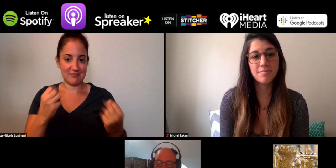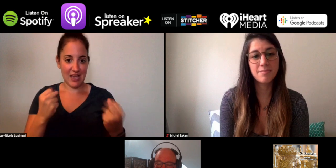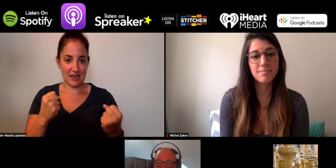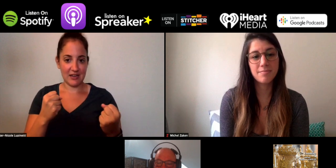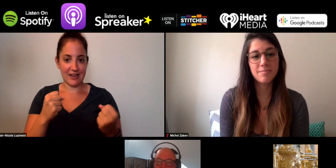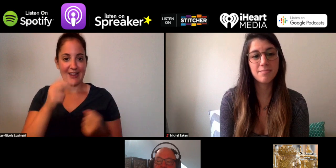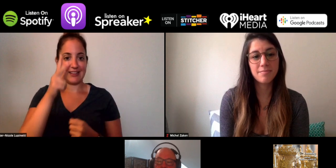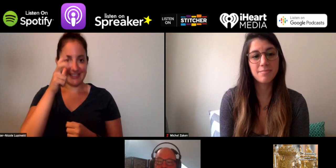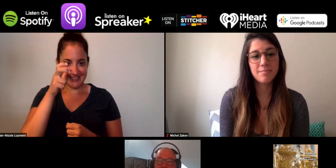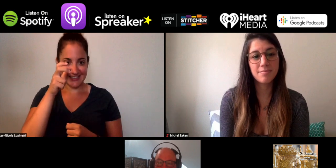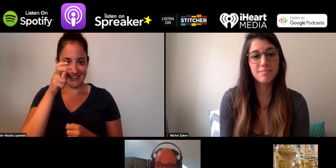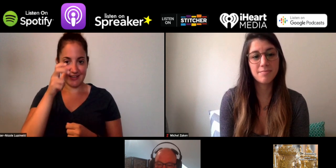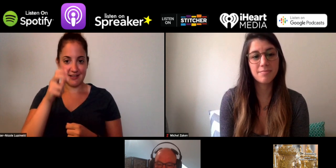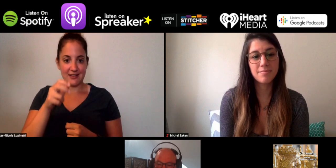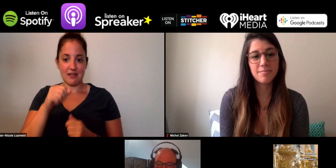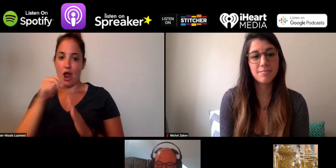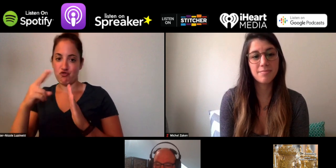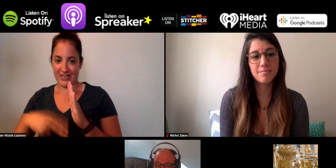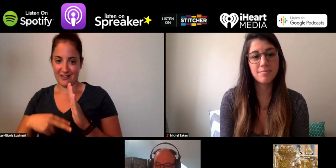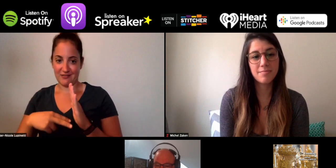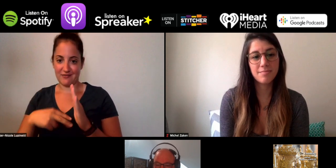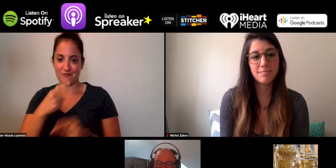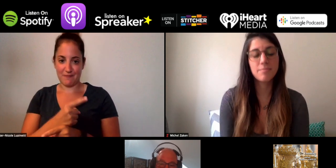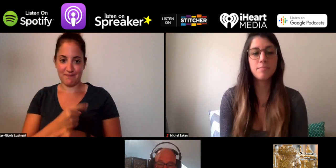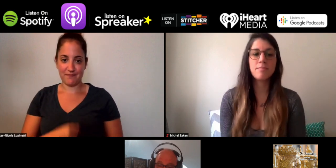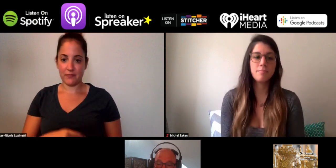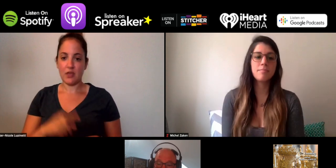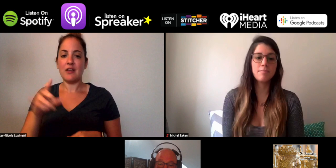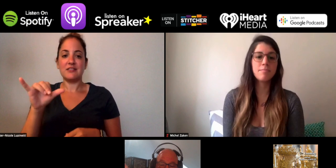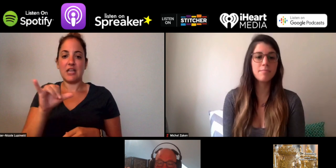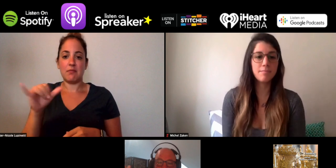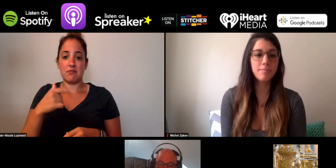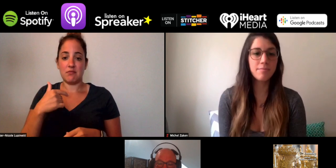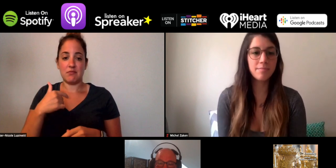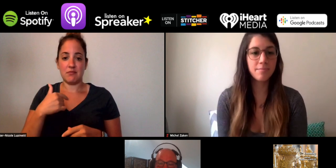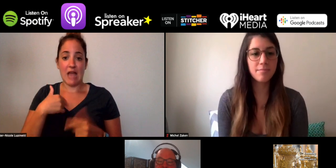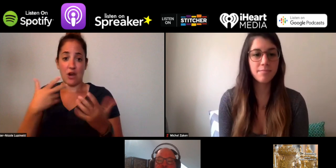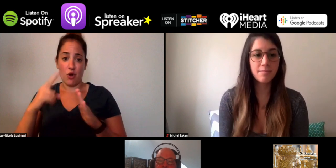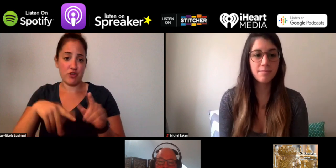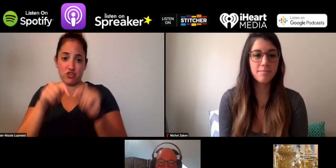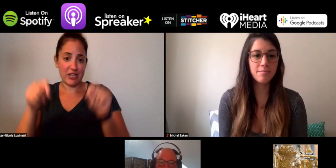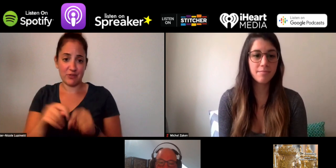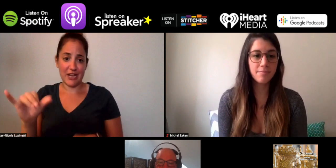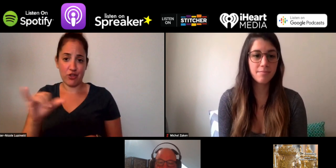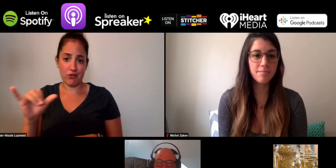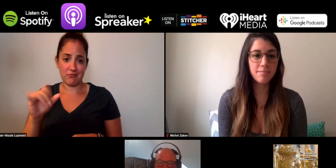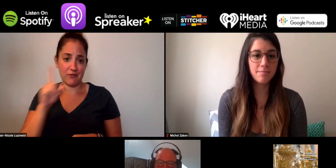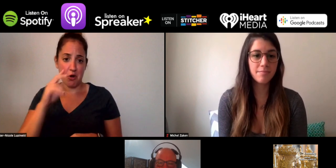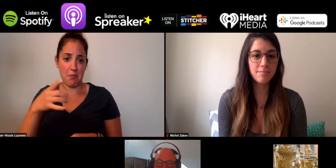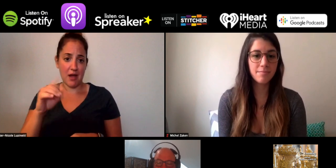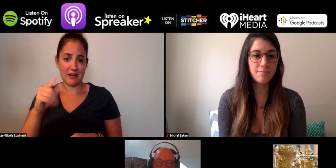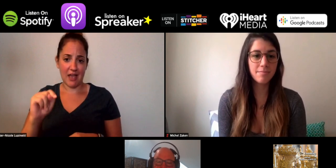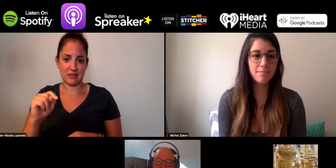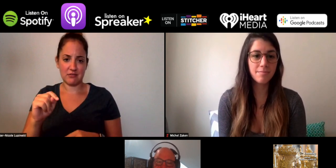listen to it rather than read it. Just like I don't want to read a transcript of a podcast, which I